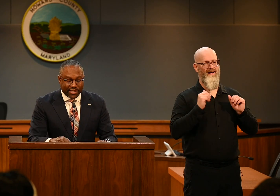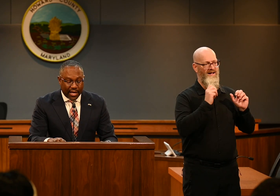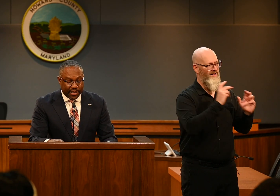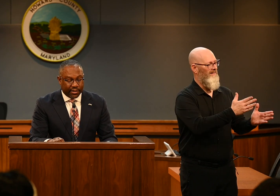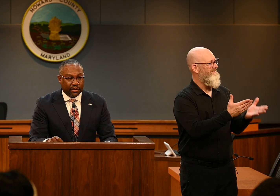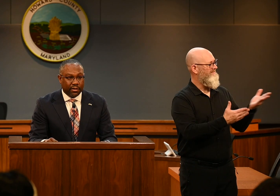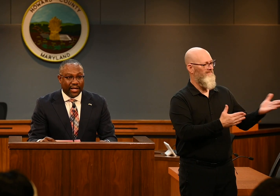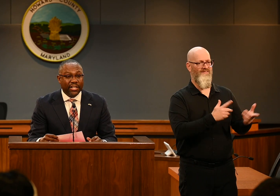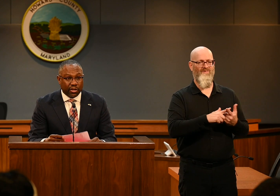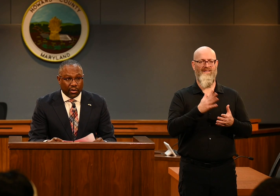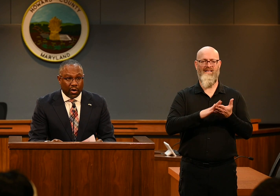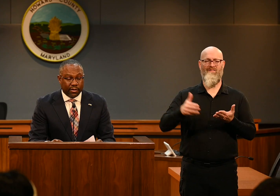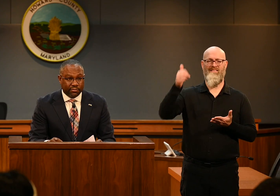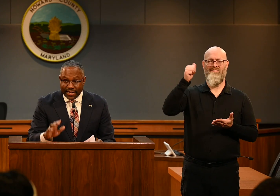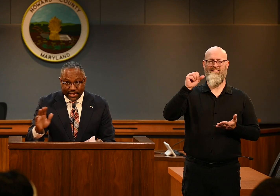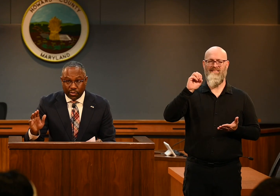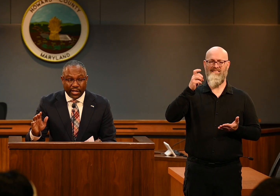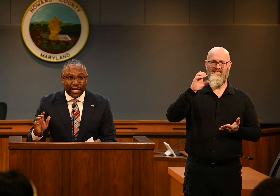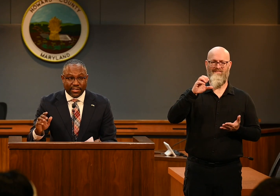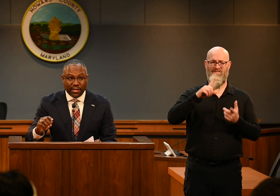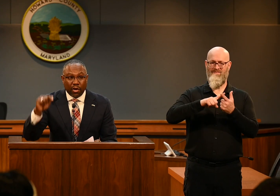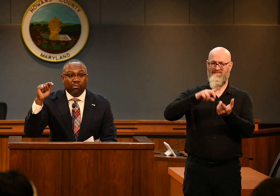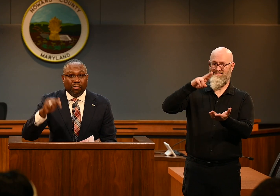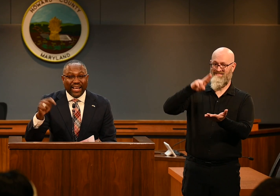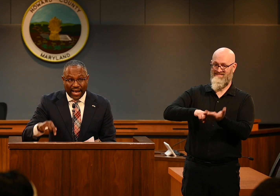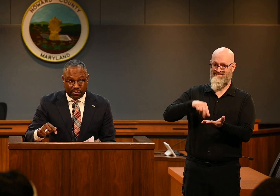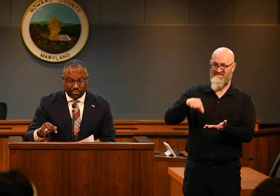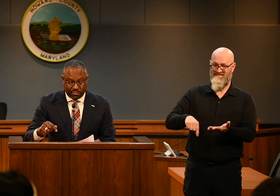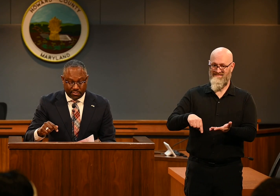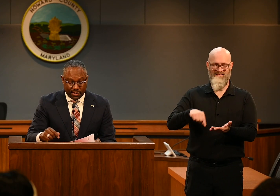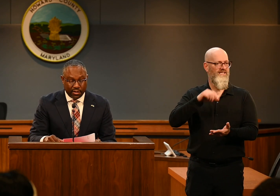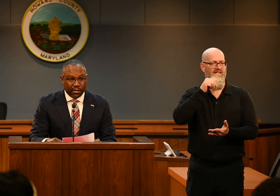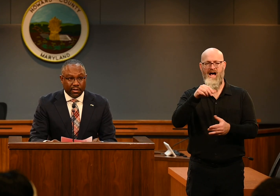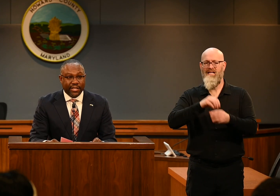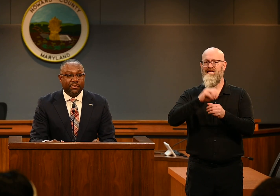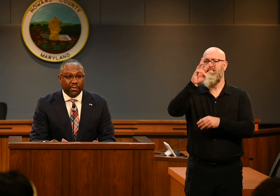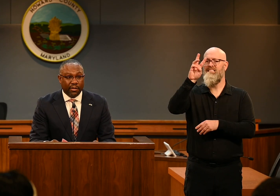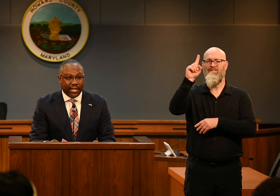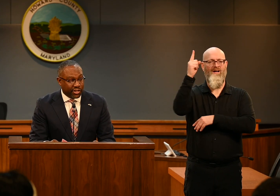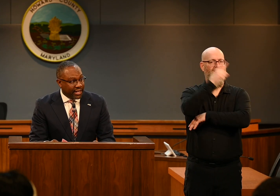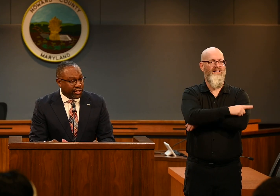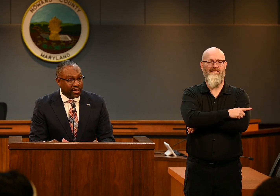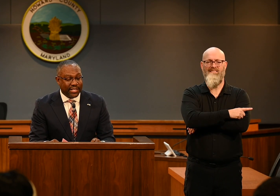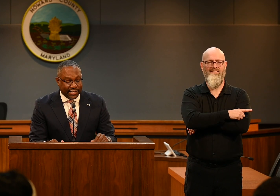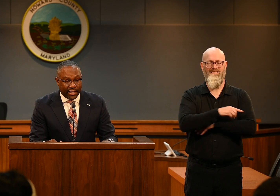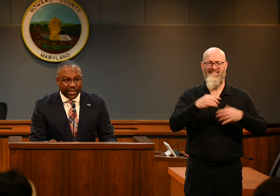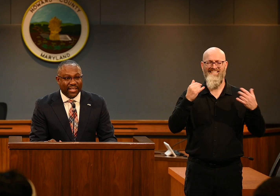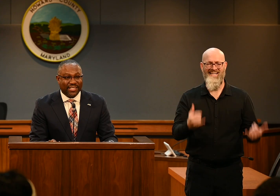to sign into law, not in 61 days, right now, this